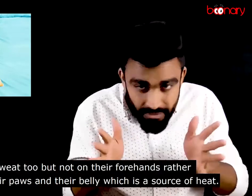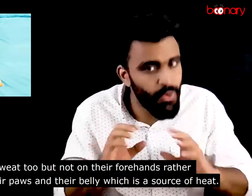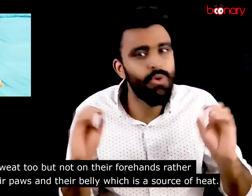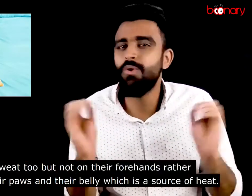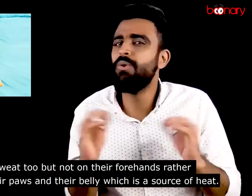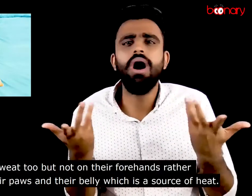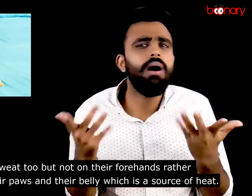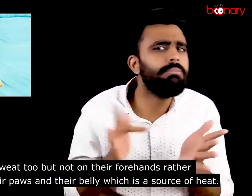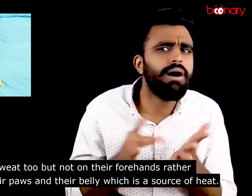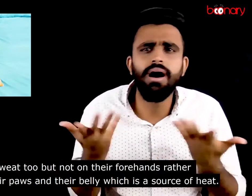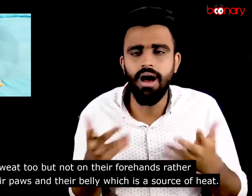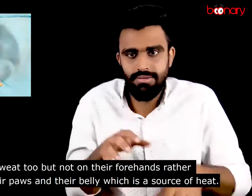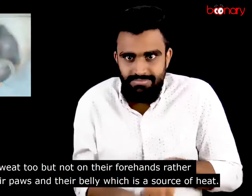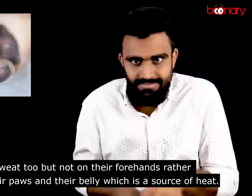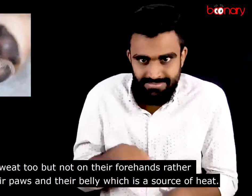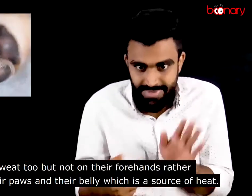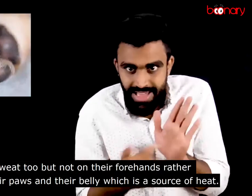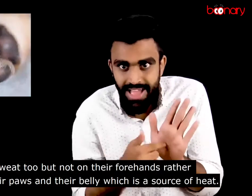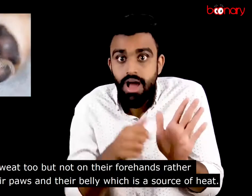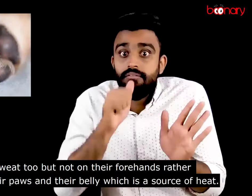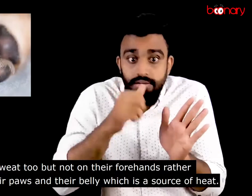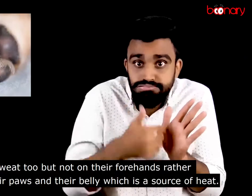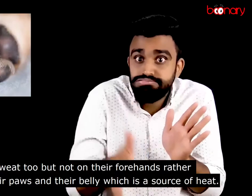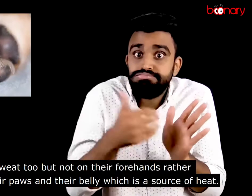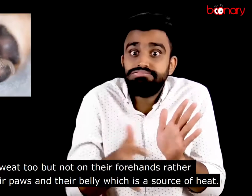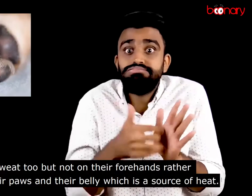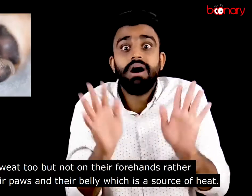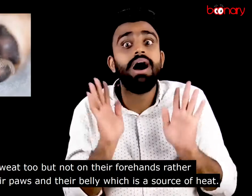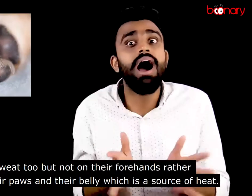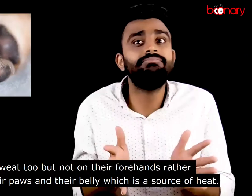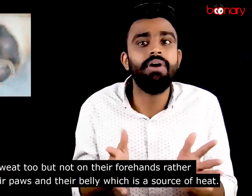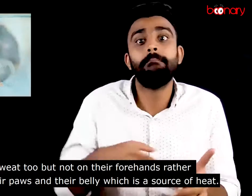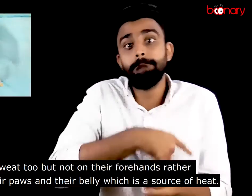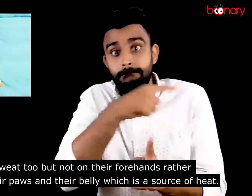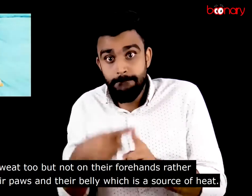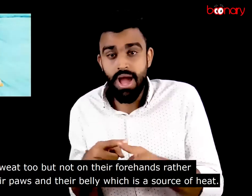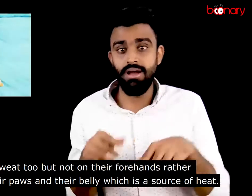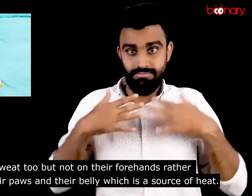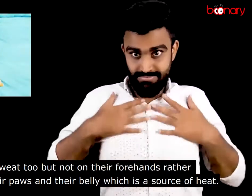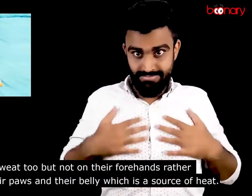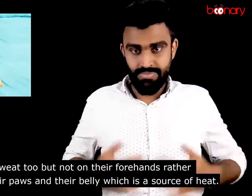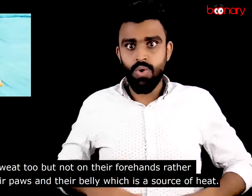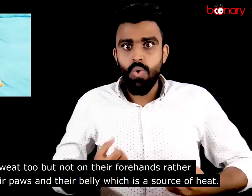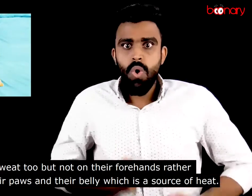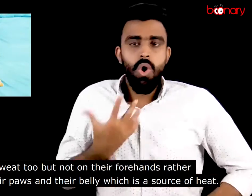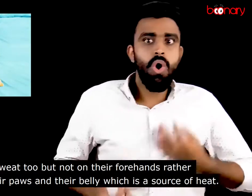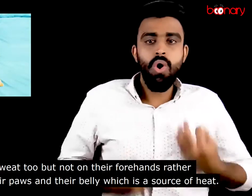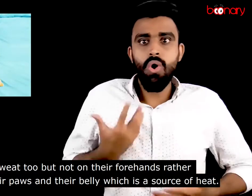Dogs sweat too, but not on their foreheads, rather through their paws and their belly, which is a source